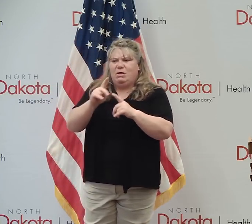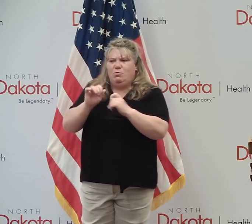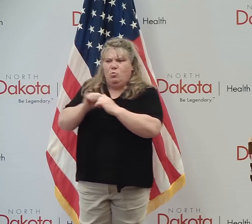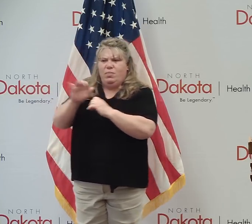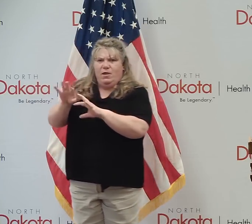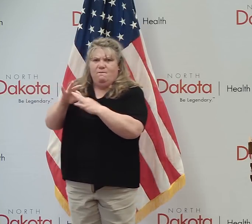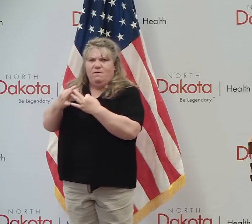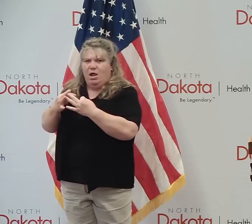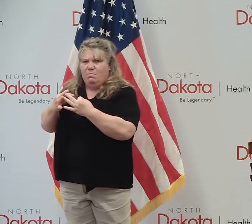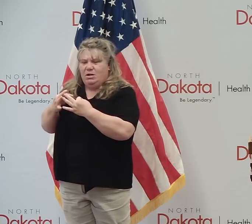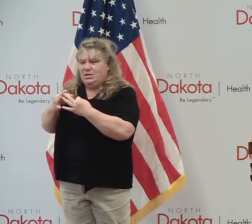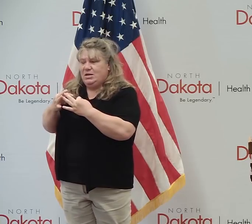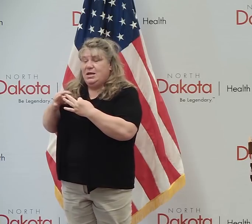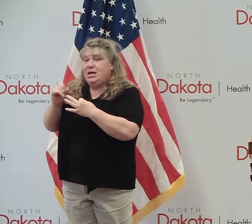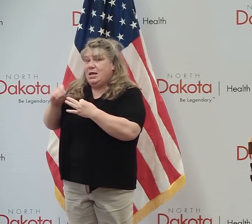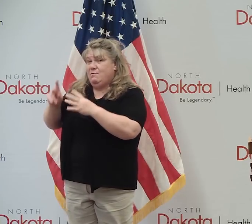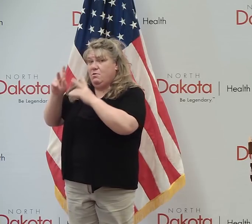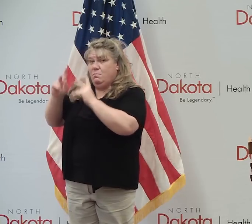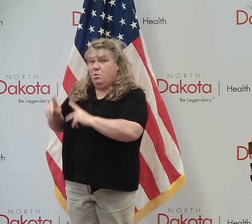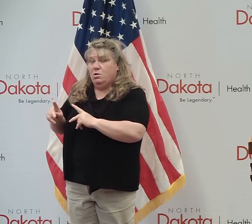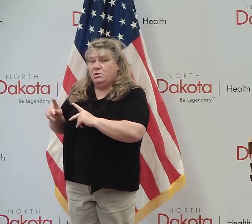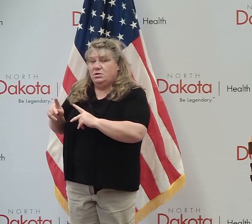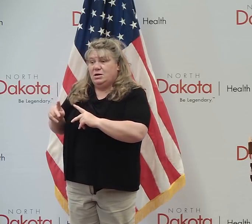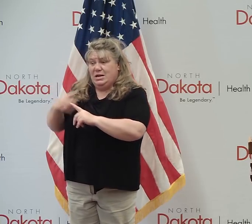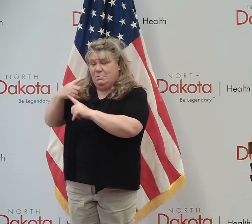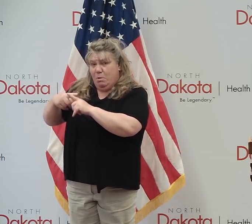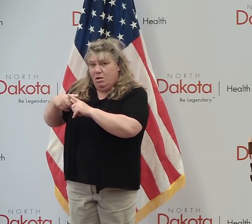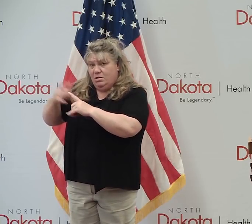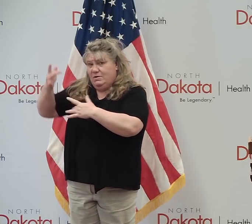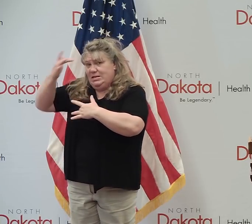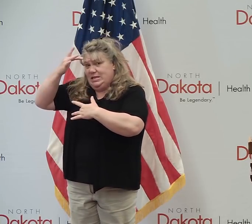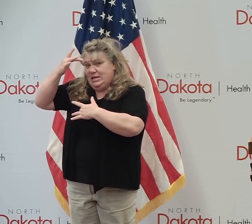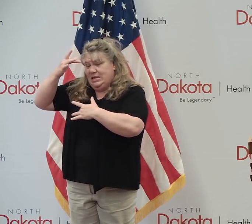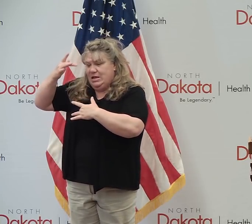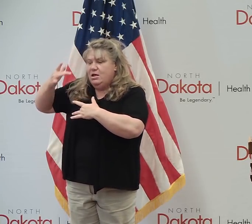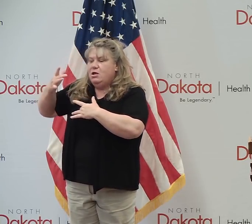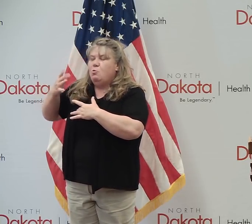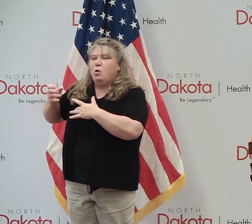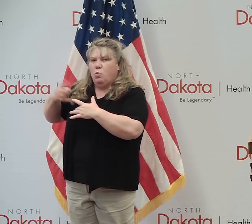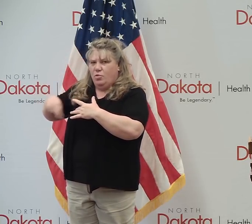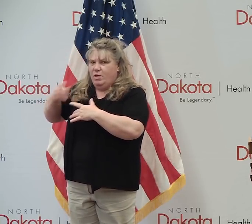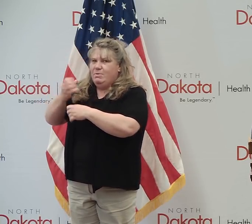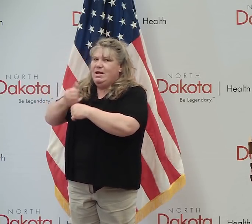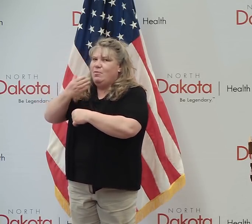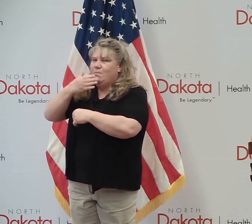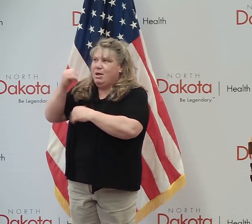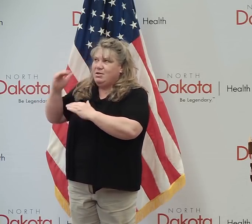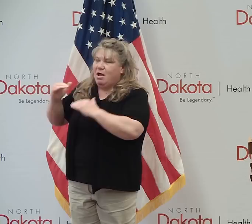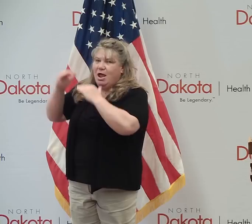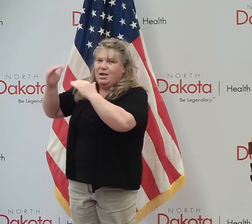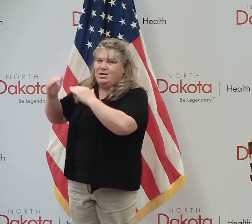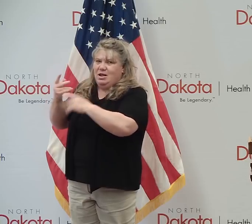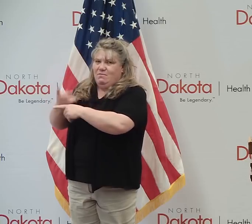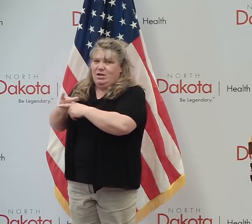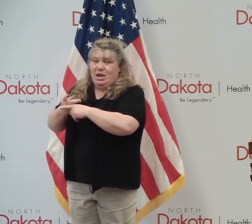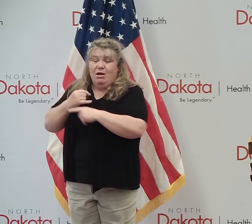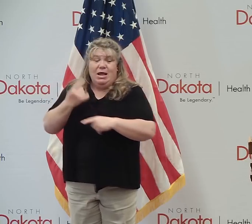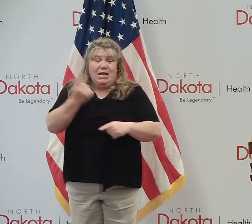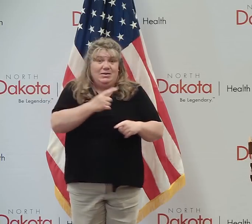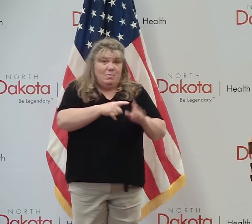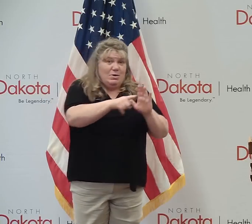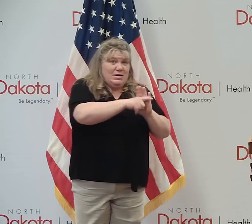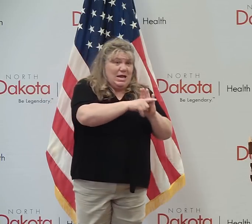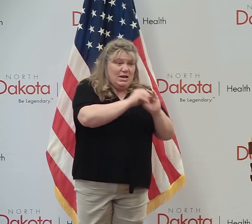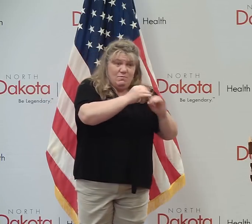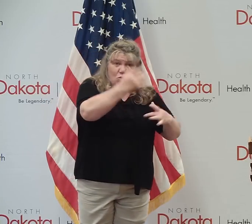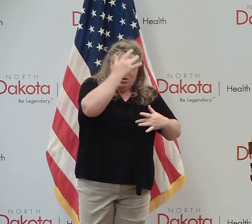families? If someone is positive, we want to keep in an area where they can get their highest level of care. If someone is negative and could be cared for outside